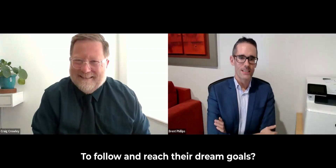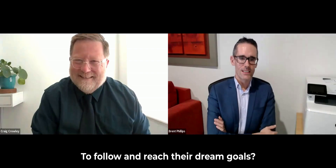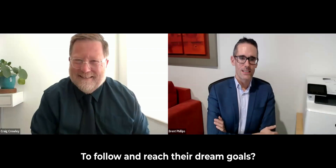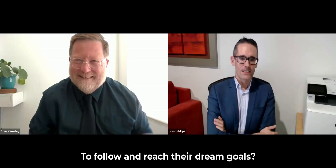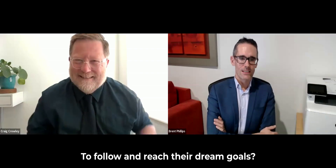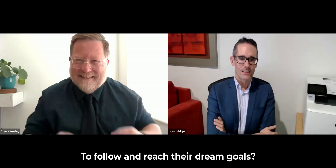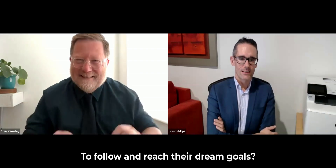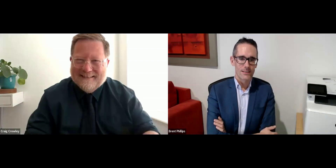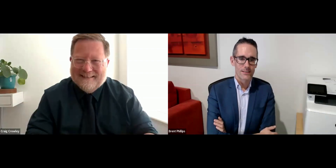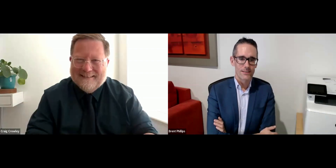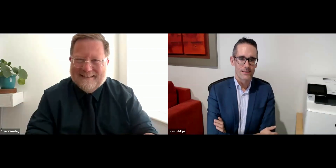dream goals?